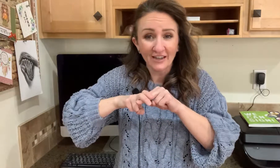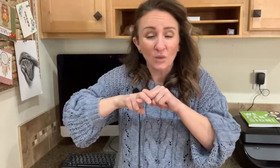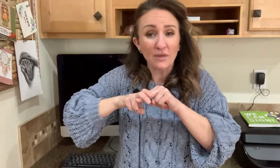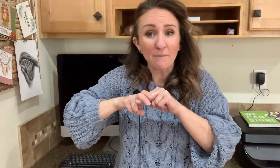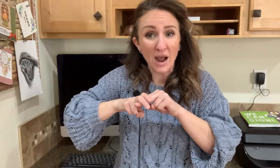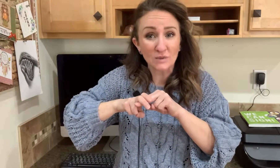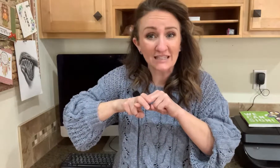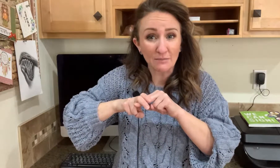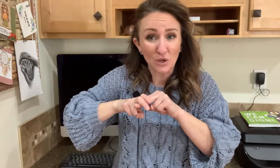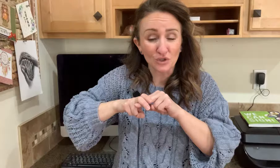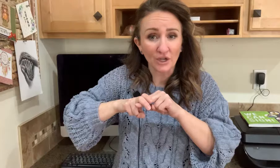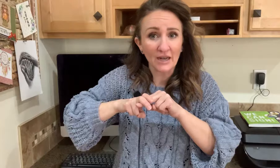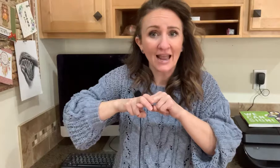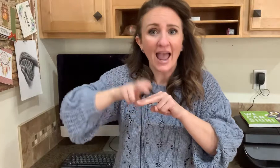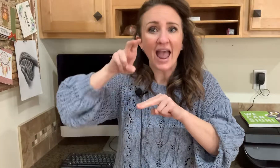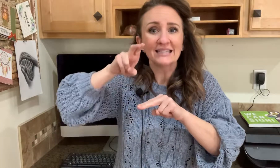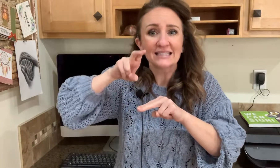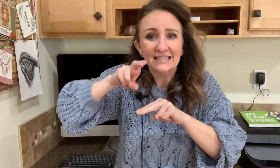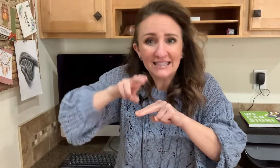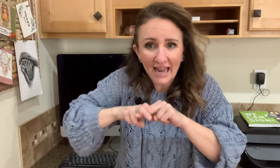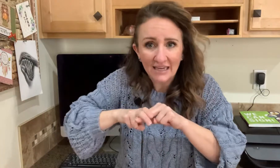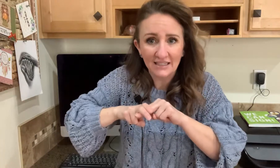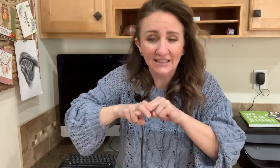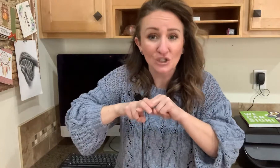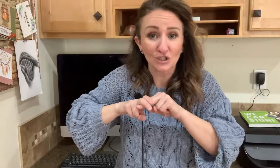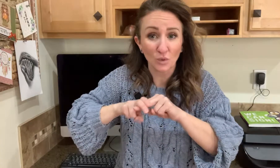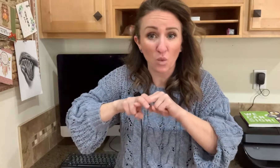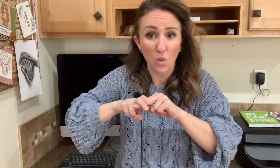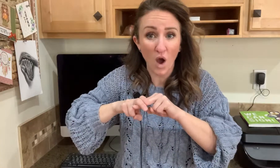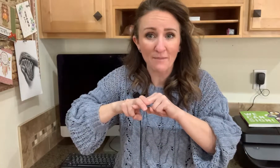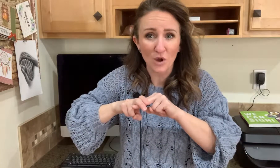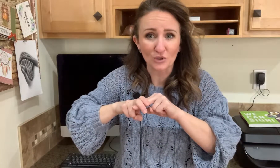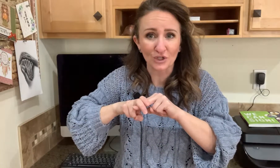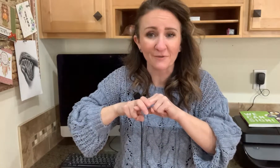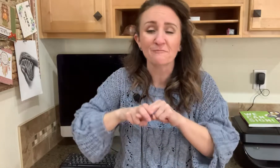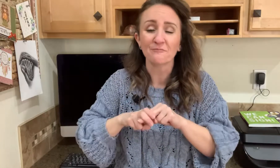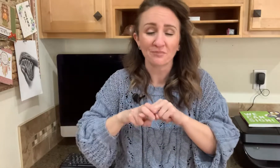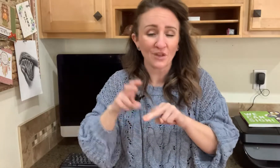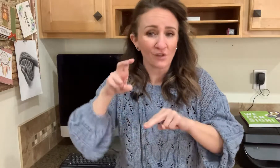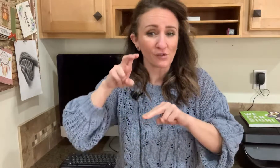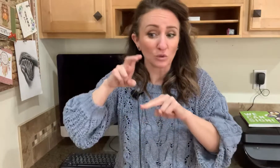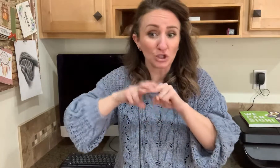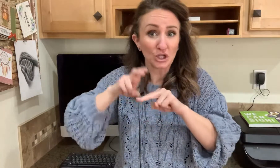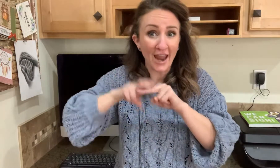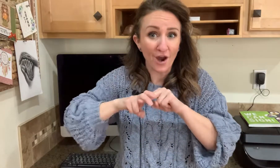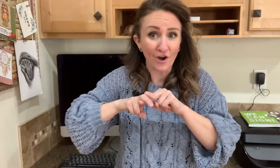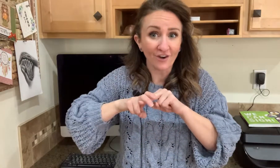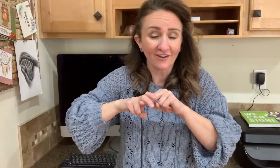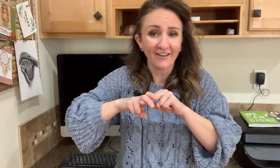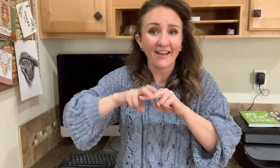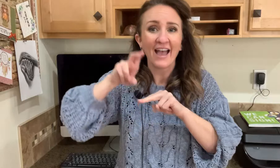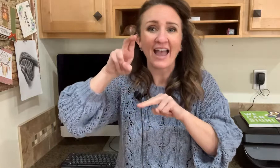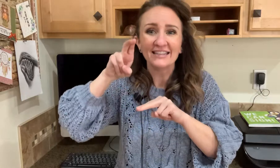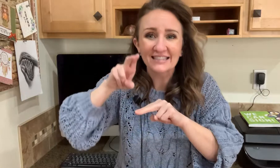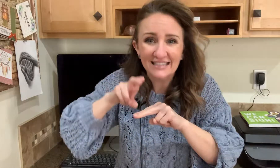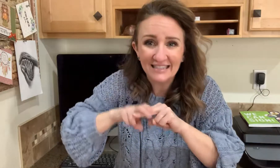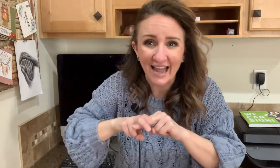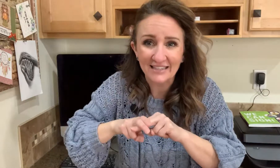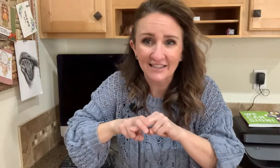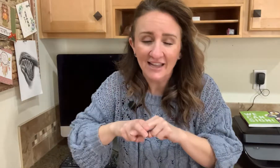a bouncing motion, and sit just with one motion. So chair and sit.